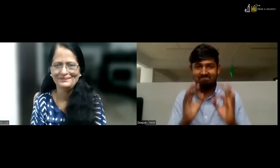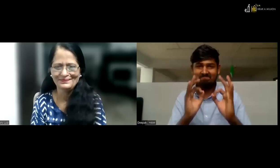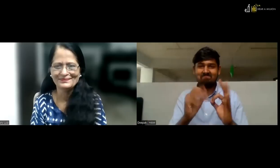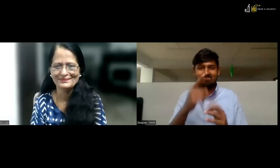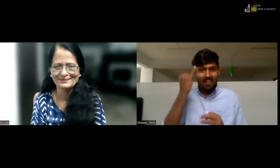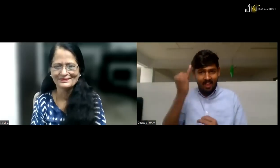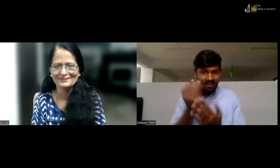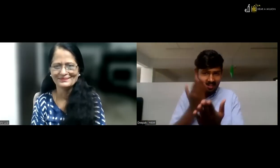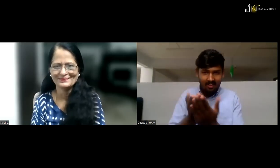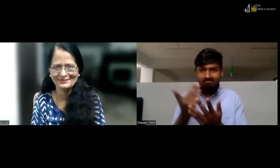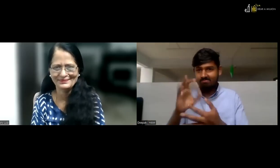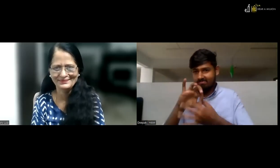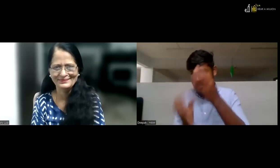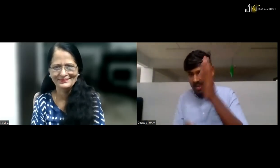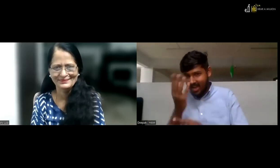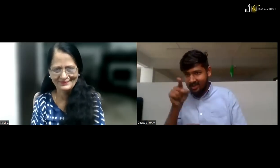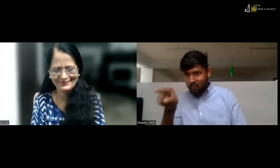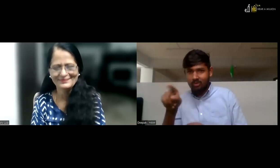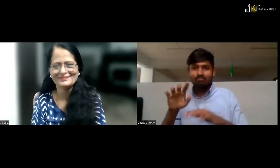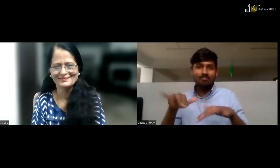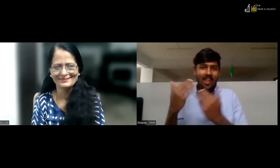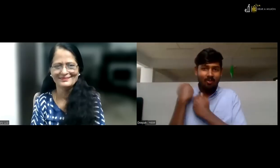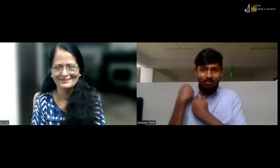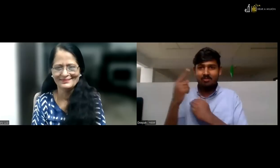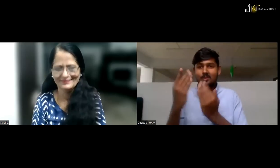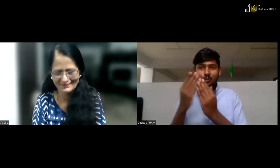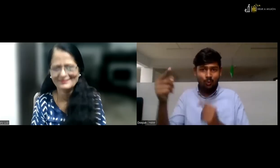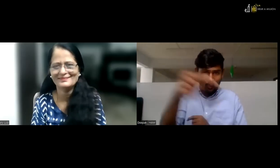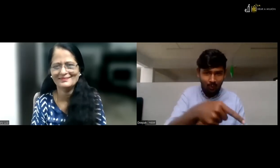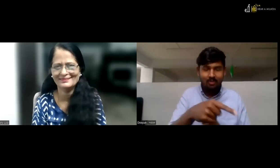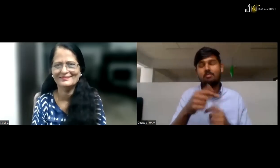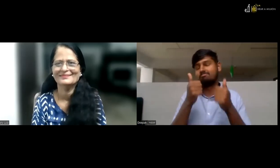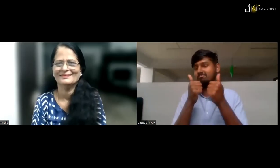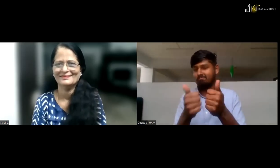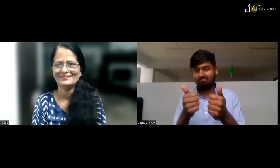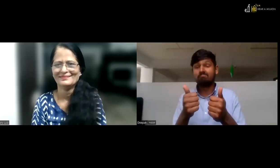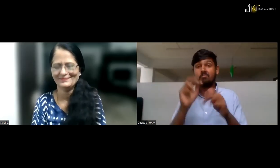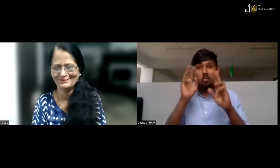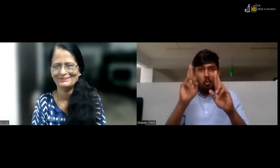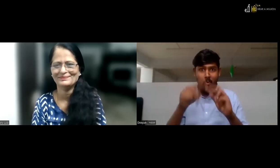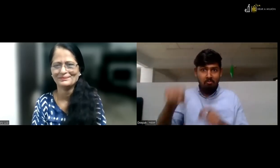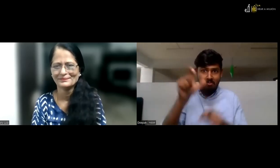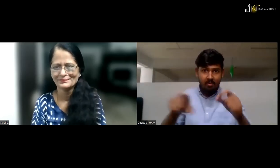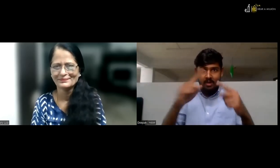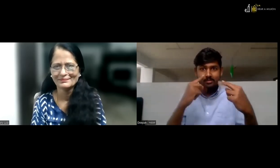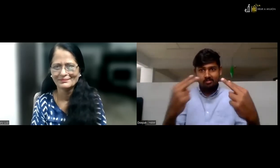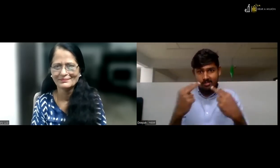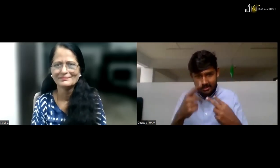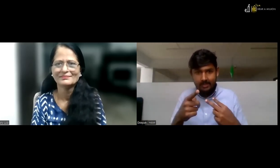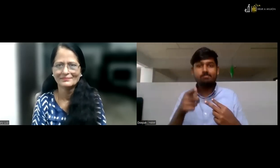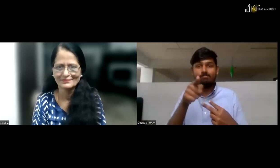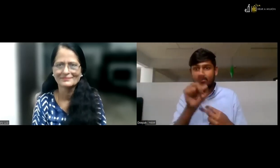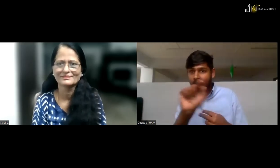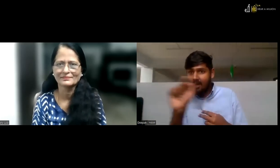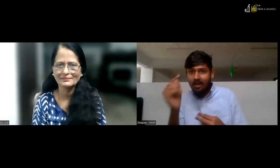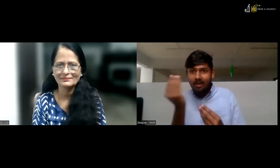We wanted to make them proud as well to just take this initiative. Wow, that's really nice that being like you're